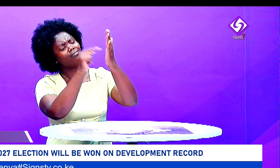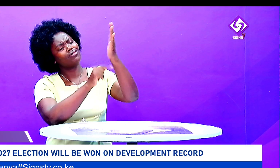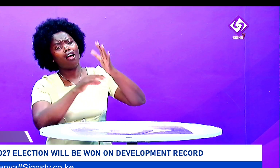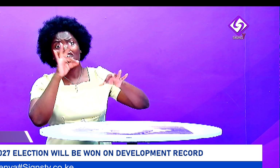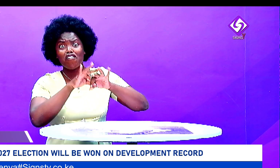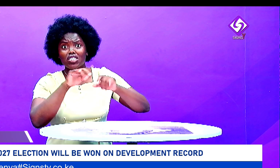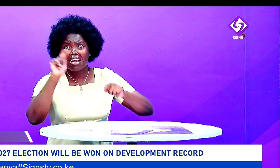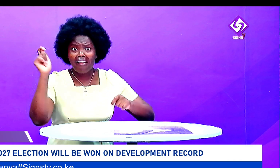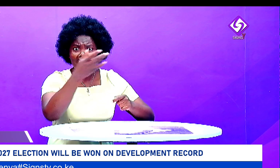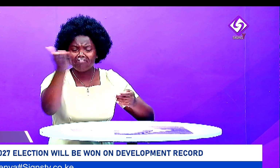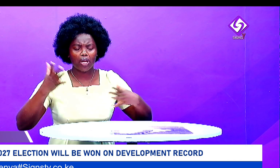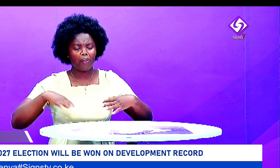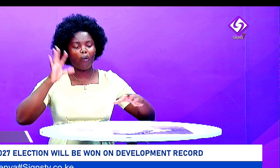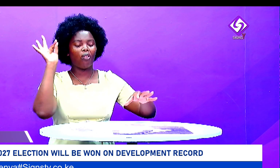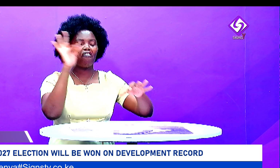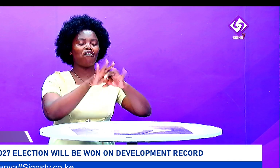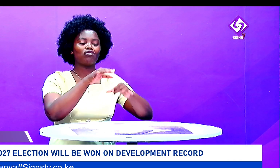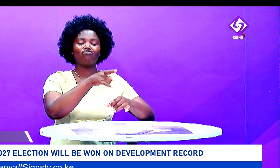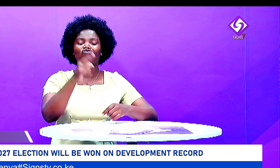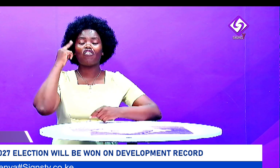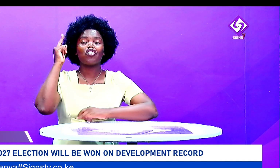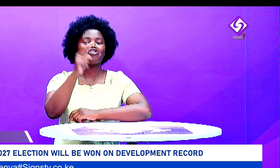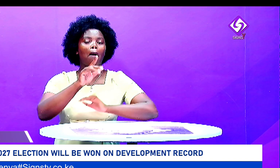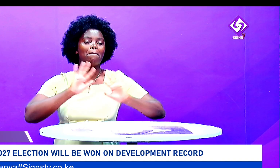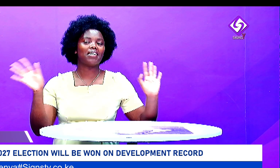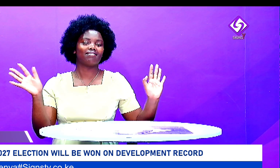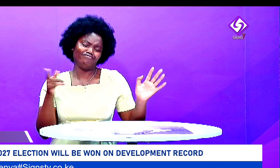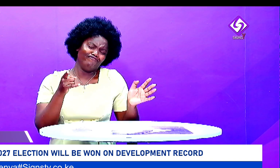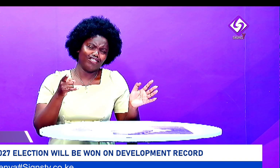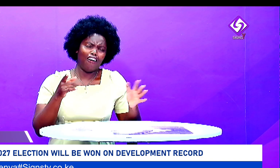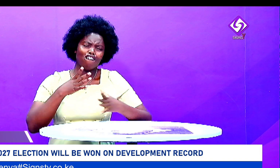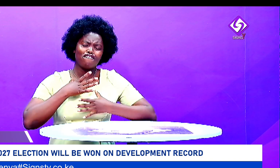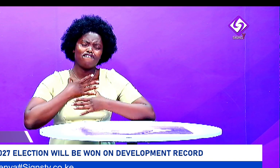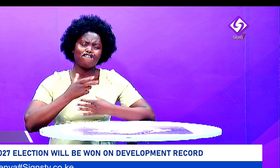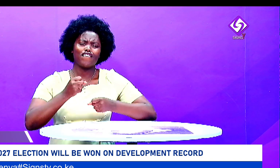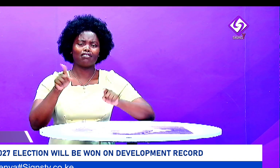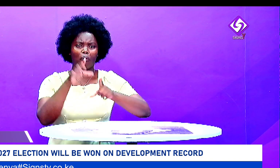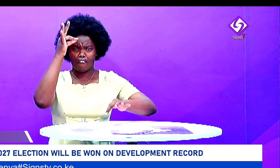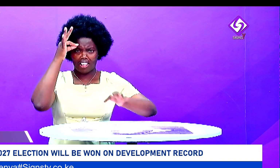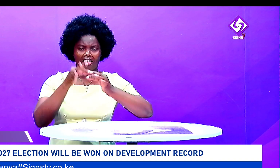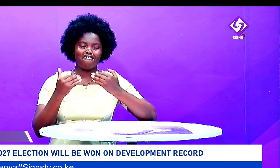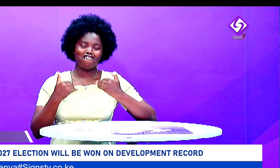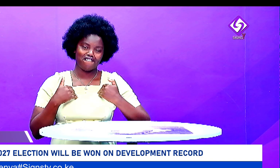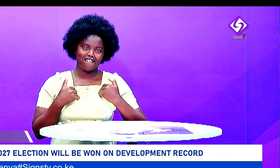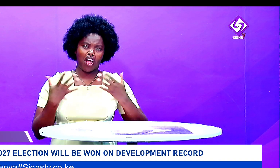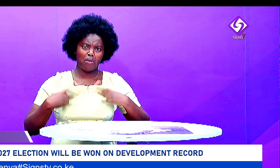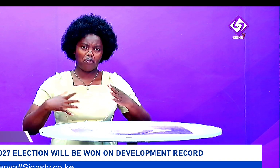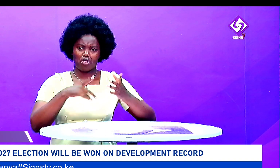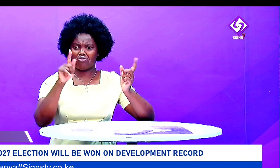believes that his programs will speak for him, and that is what will give him the vote. He has confidence